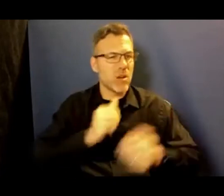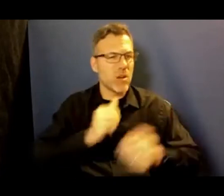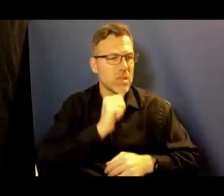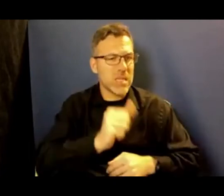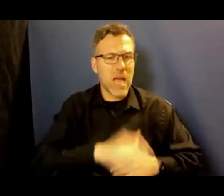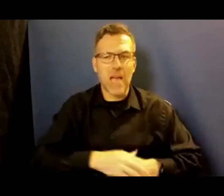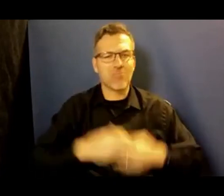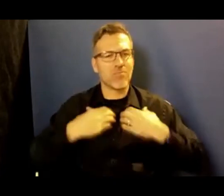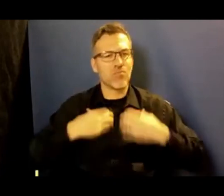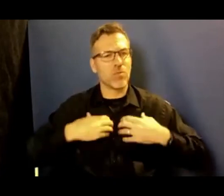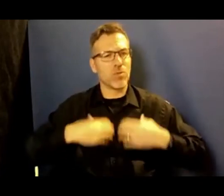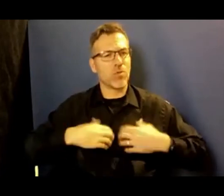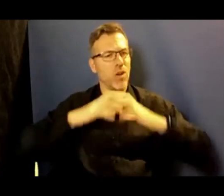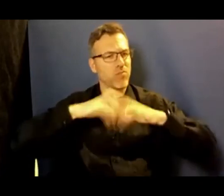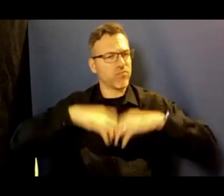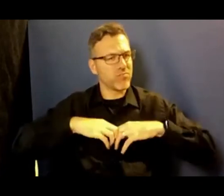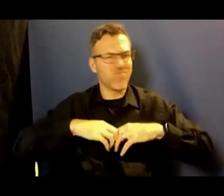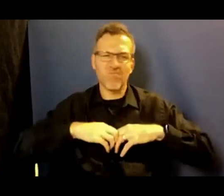die.